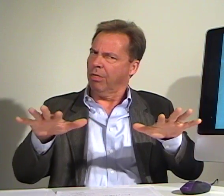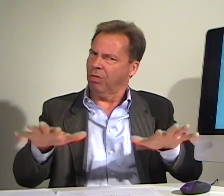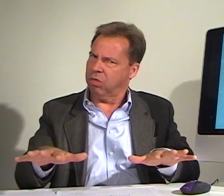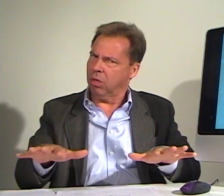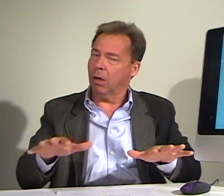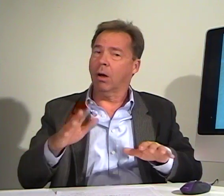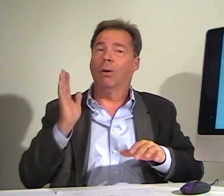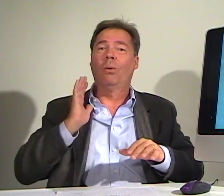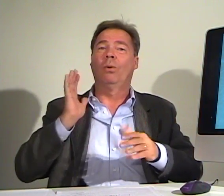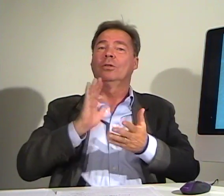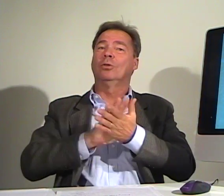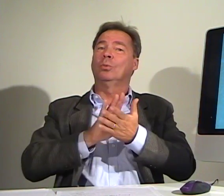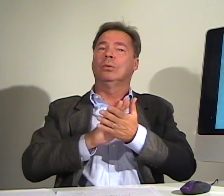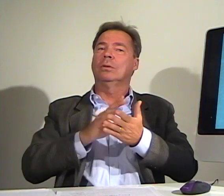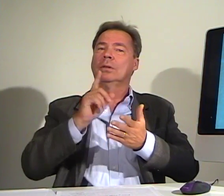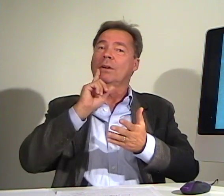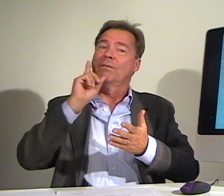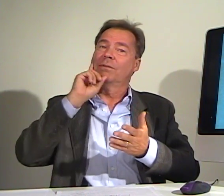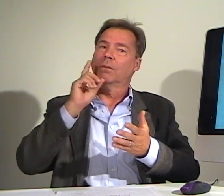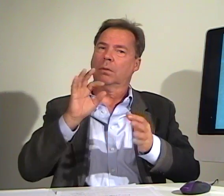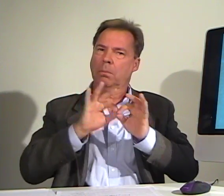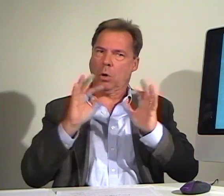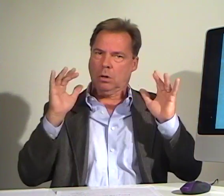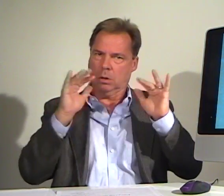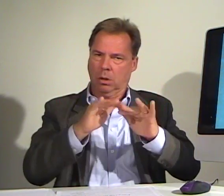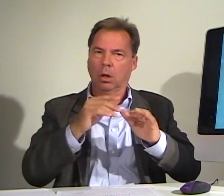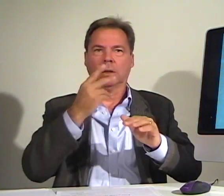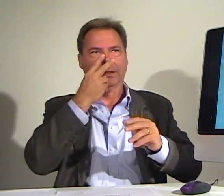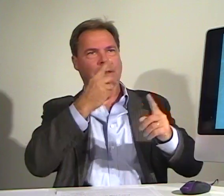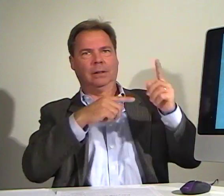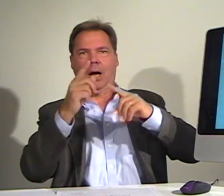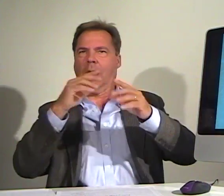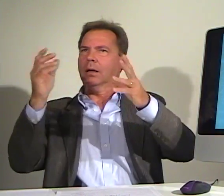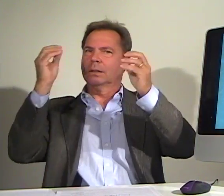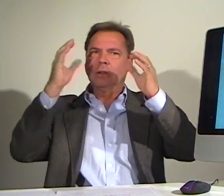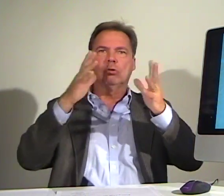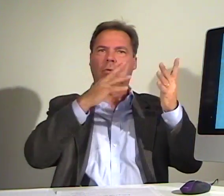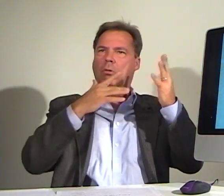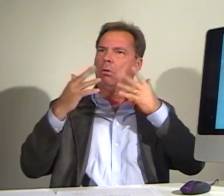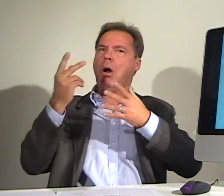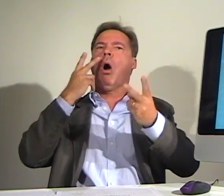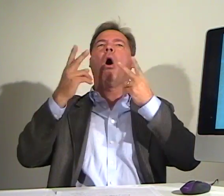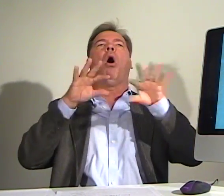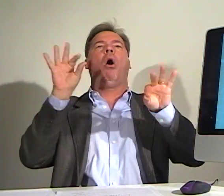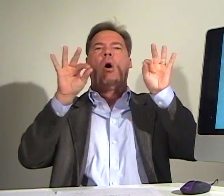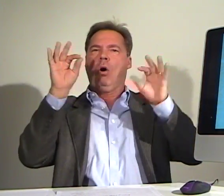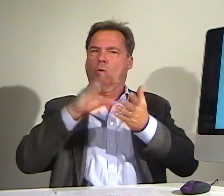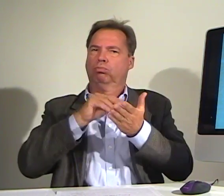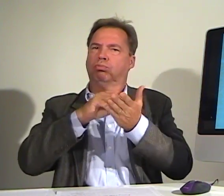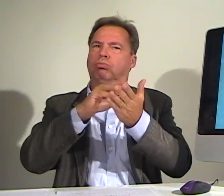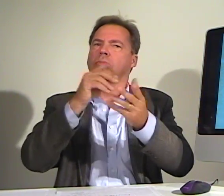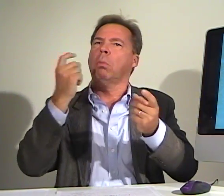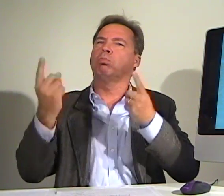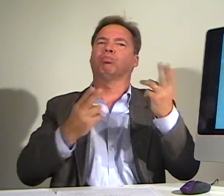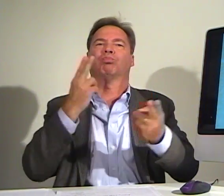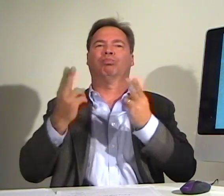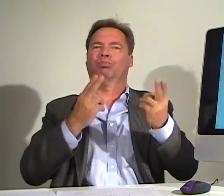that sign language and use of sign language is really deteriorating. In the past, many students would go and